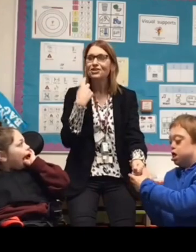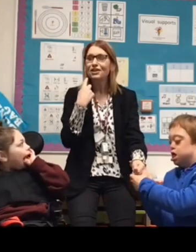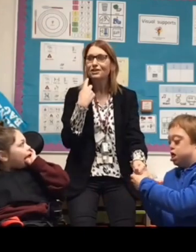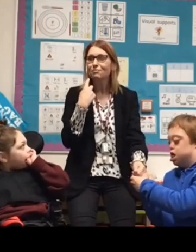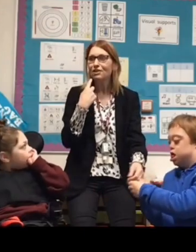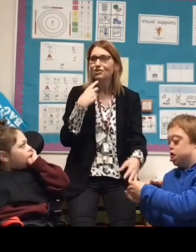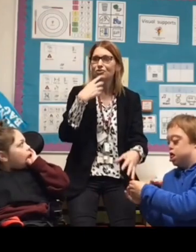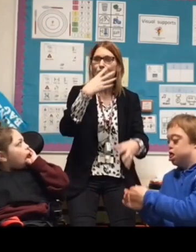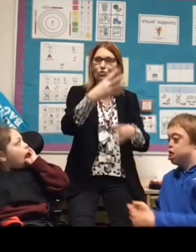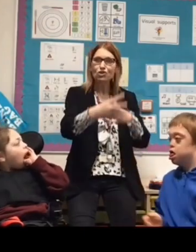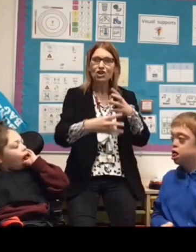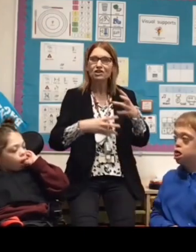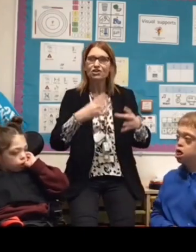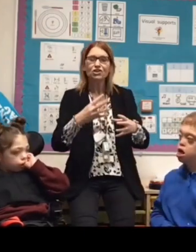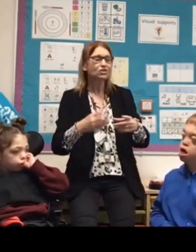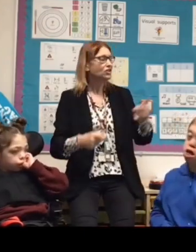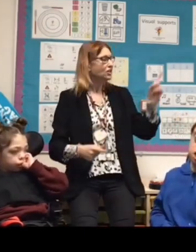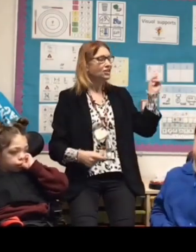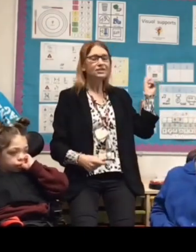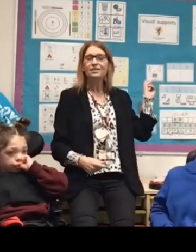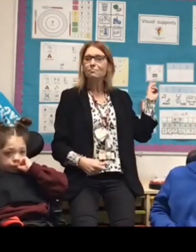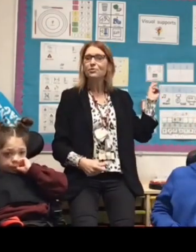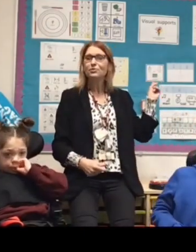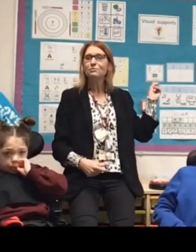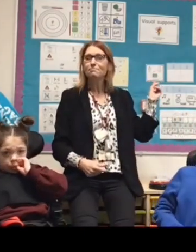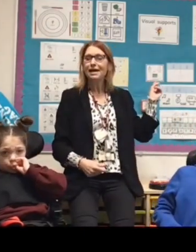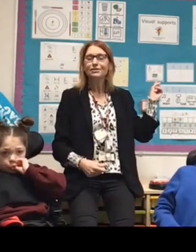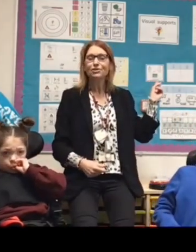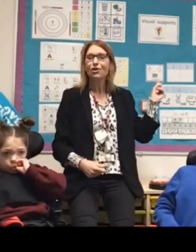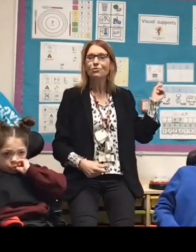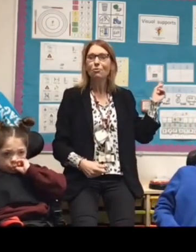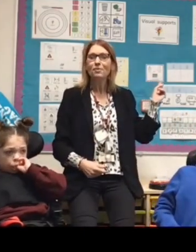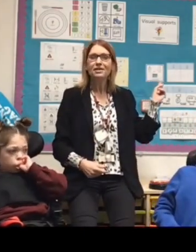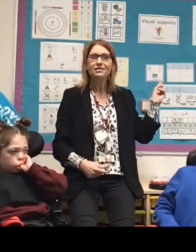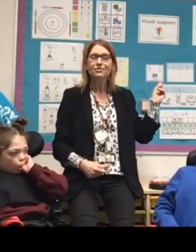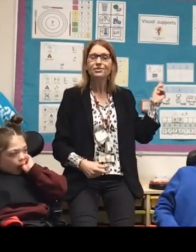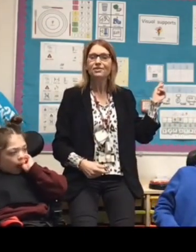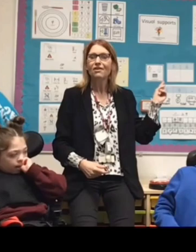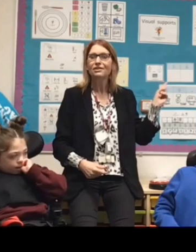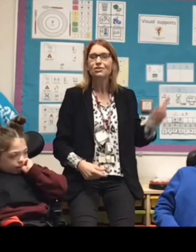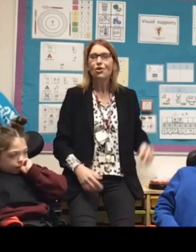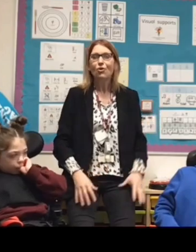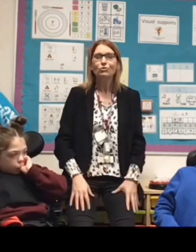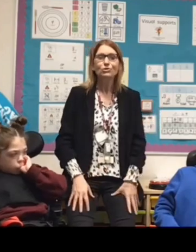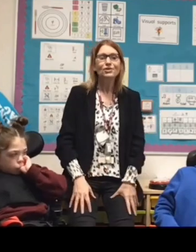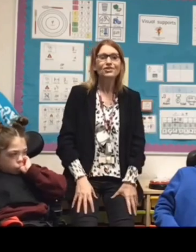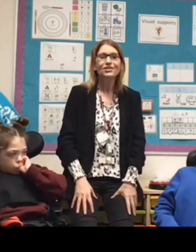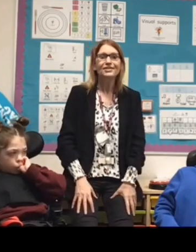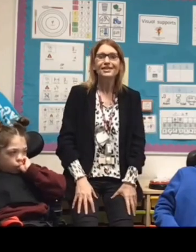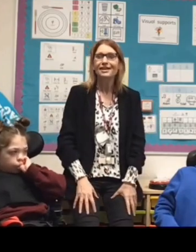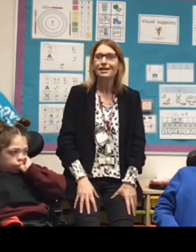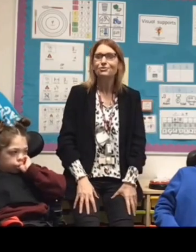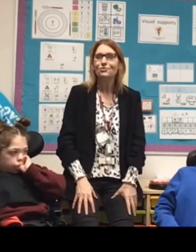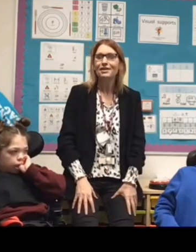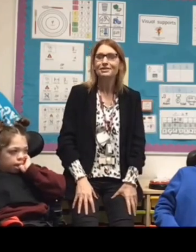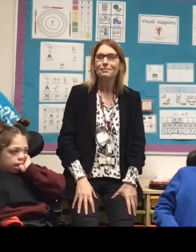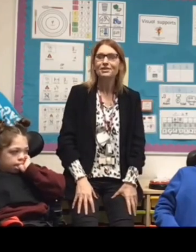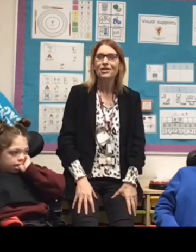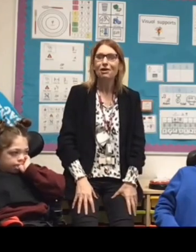facial expressions or gestures, symbols, Makaton or BSL signs, or switches and electronic speech